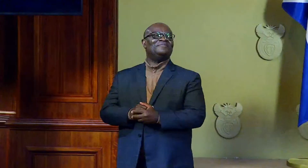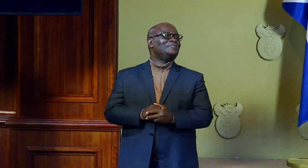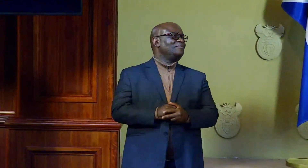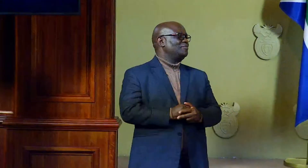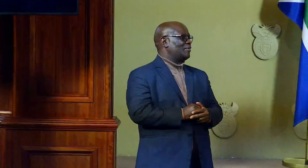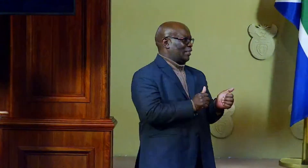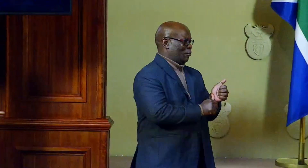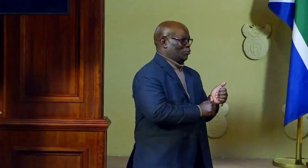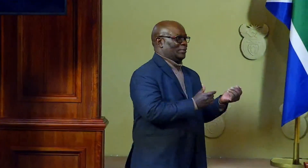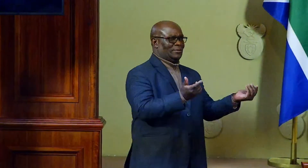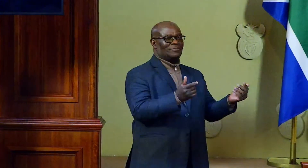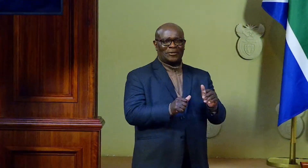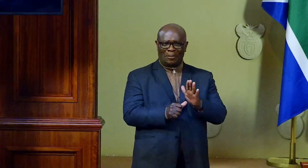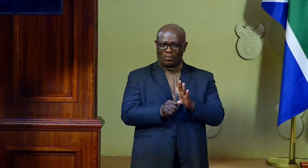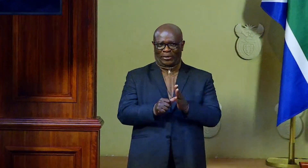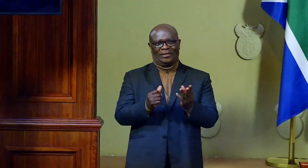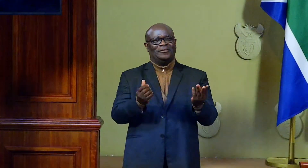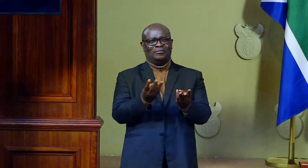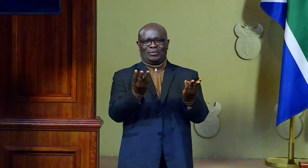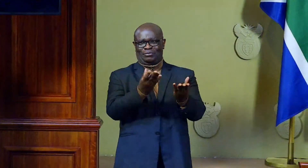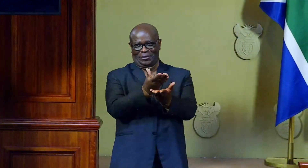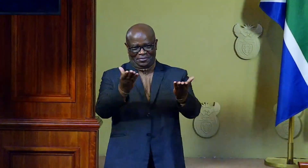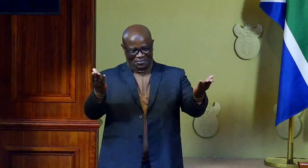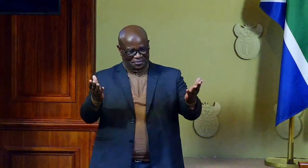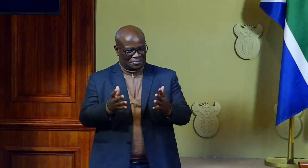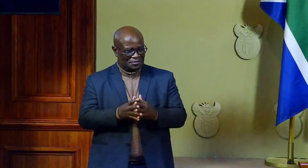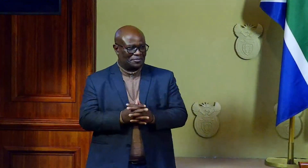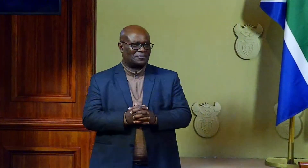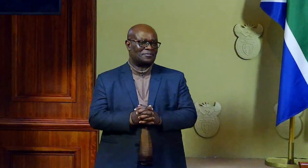To the Honorable President and